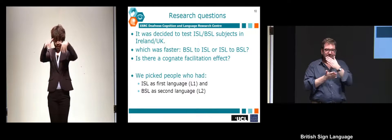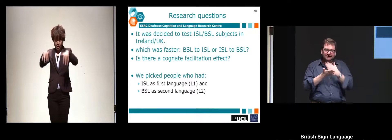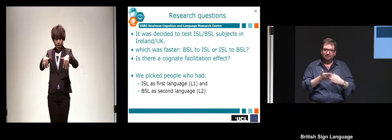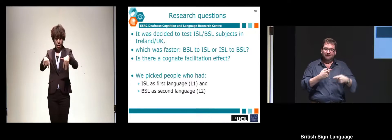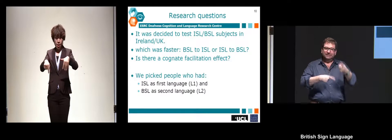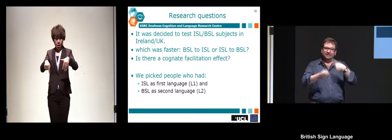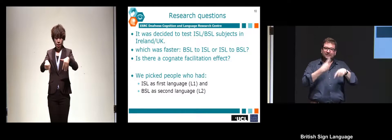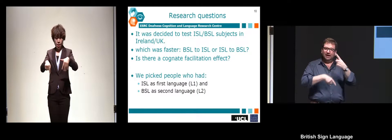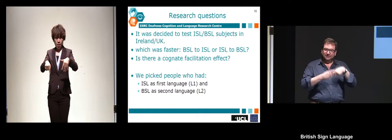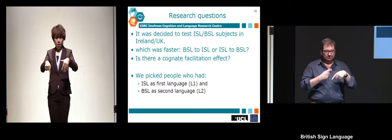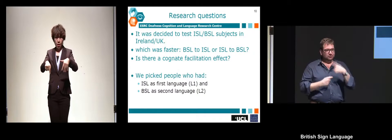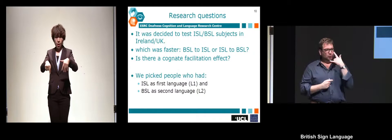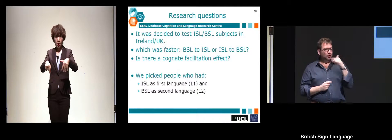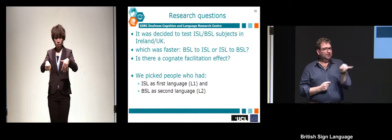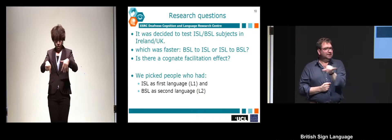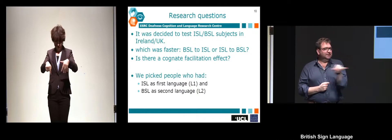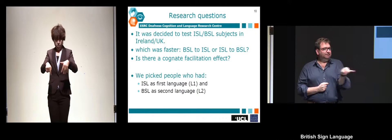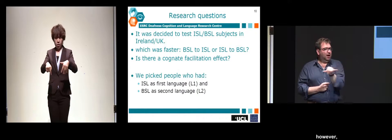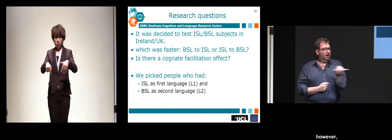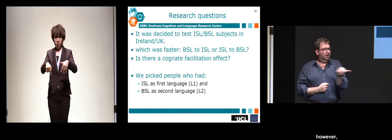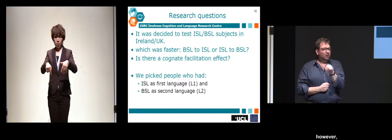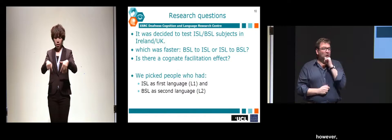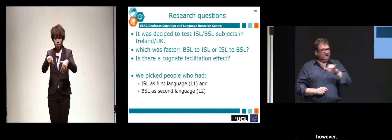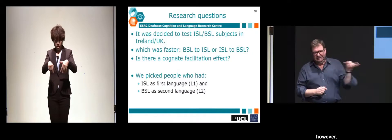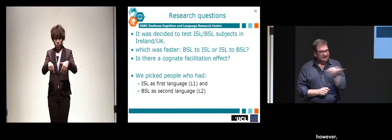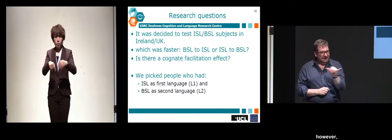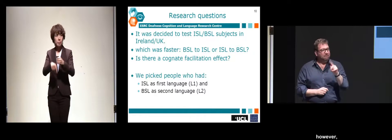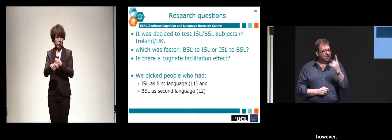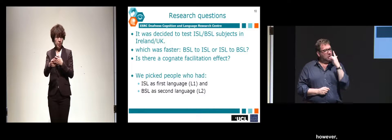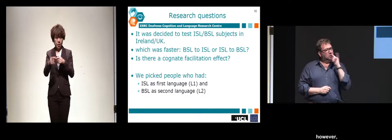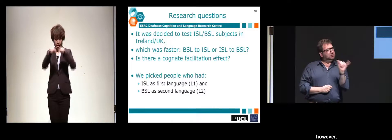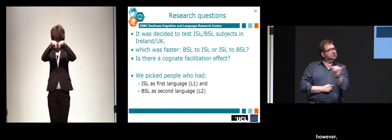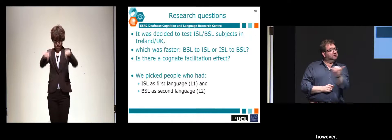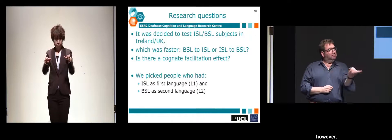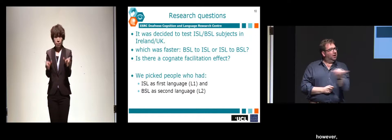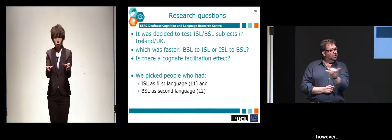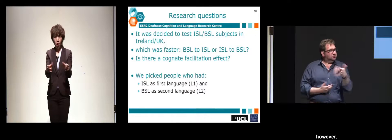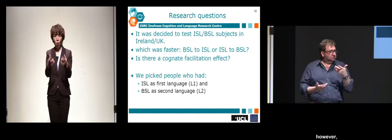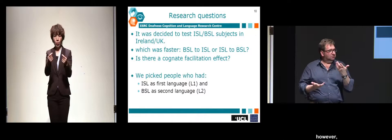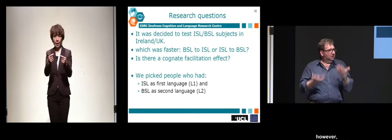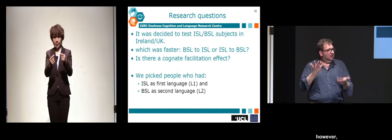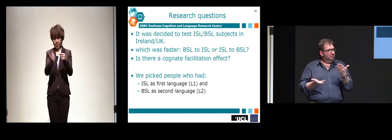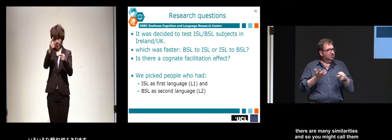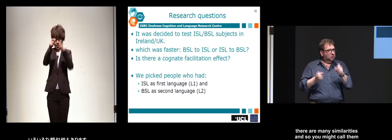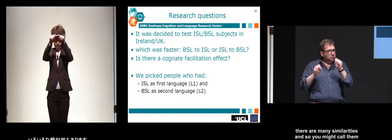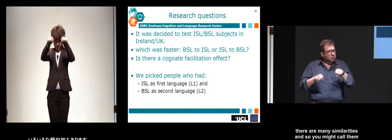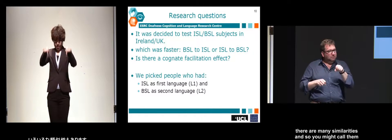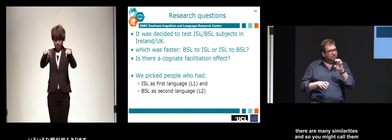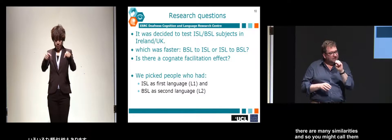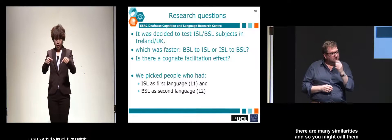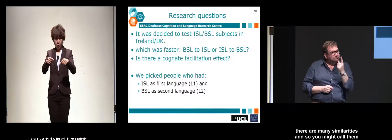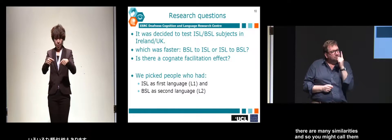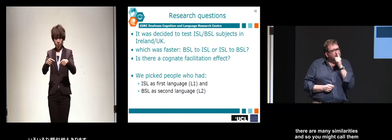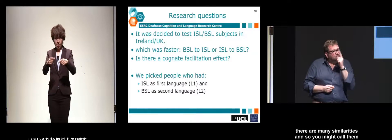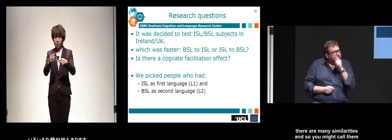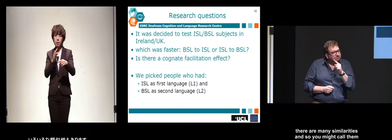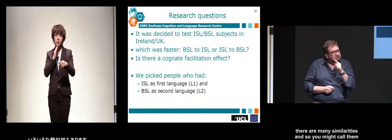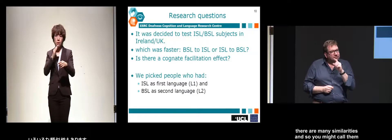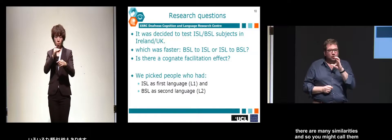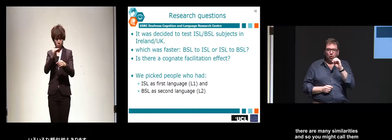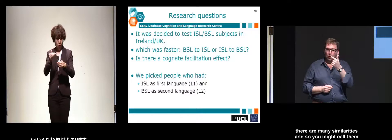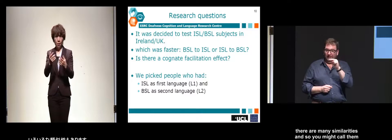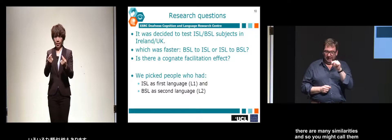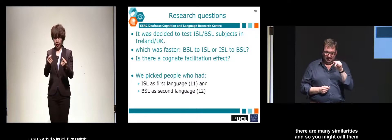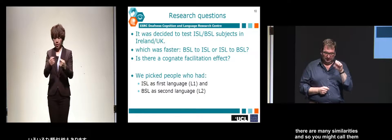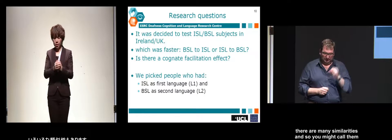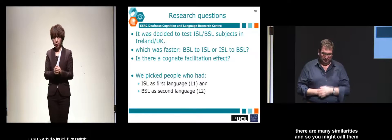the same sign language family. However, since they are visual spatial languages, there are many similarities, and